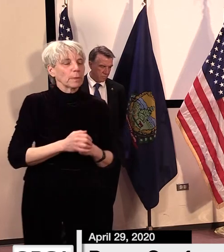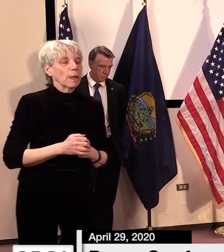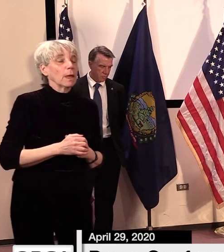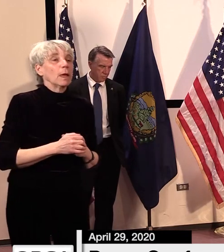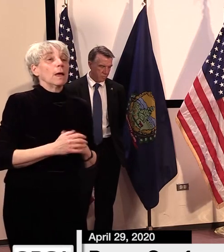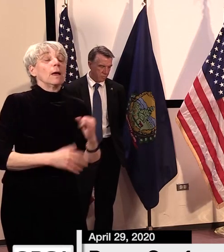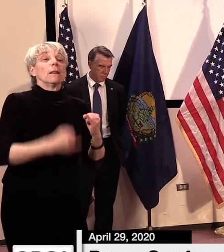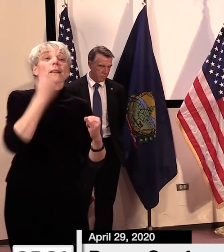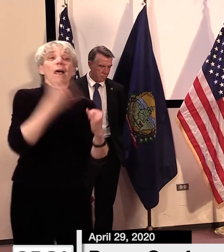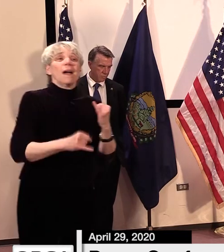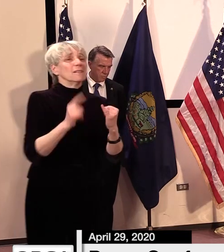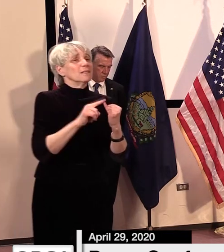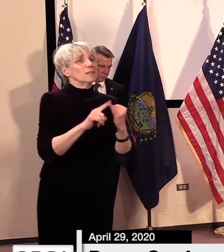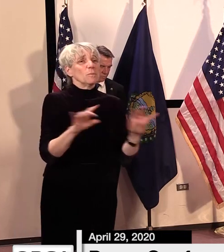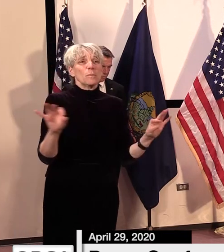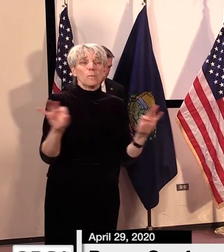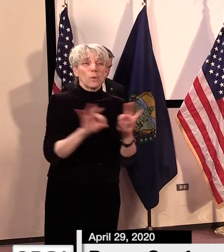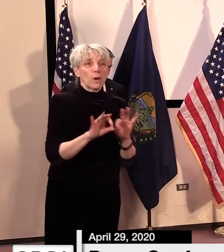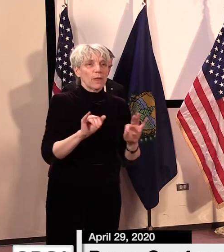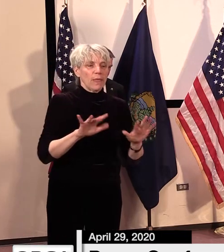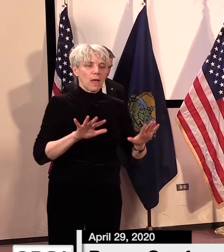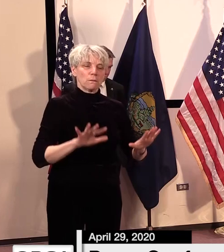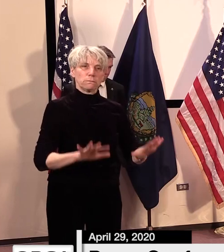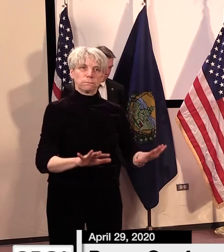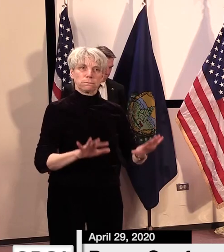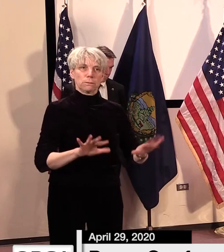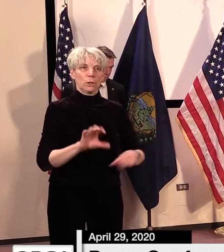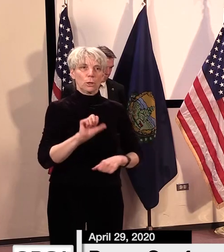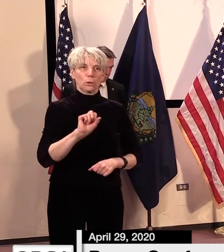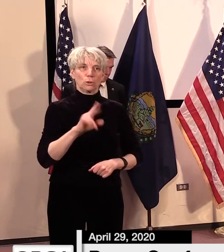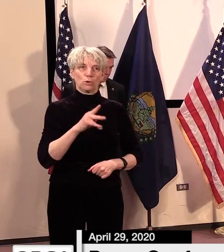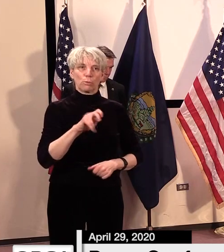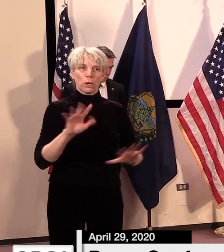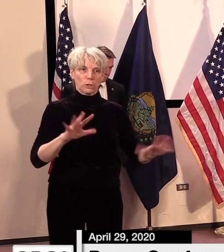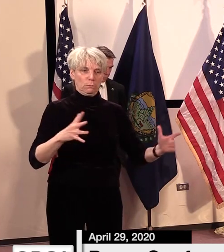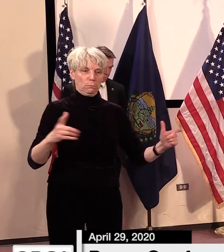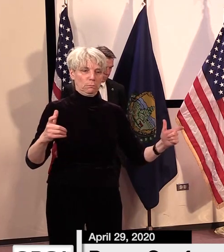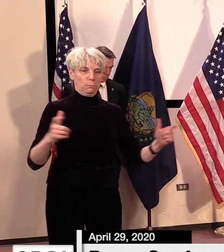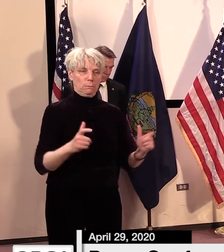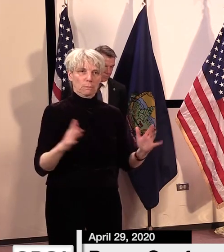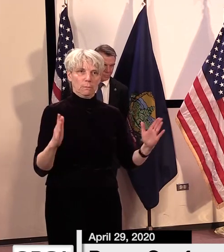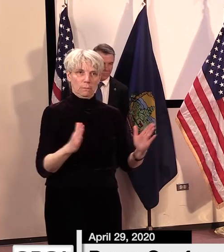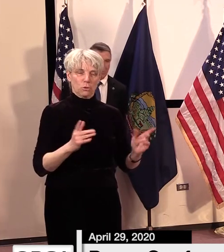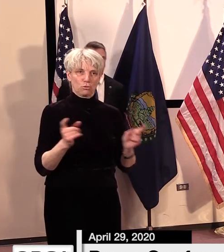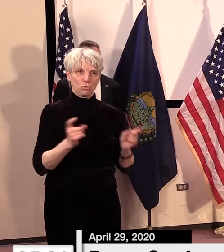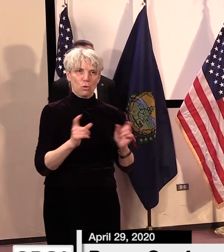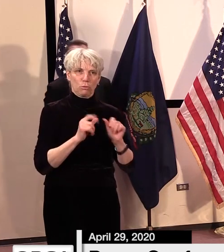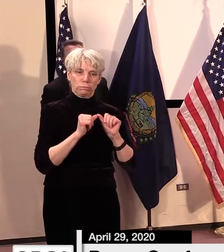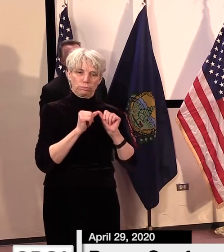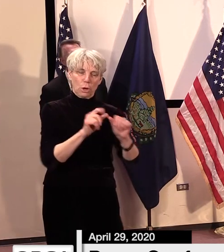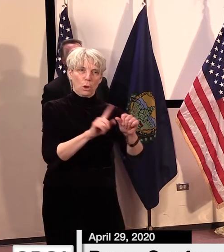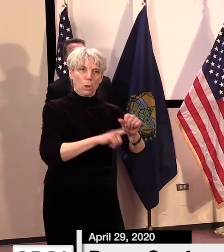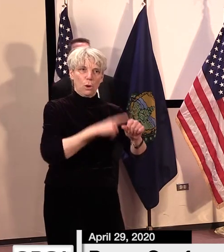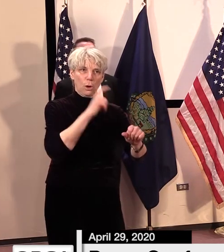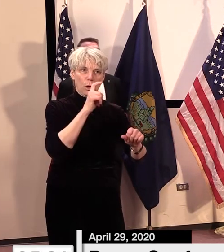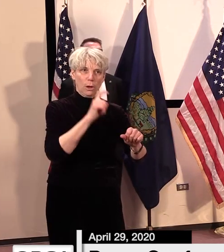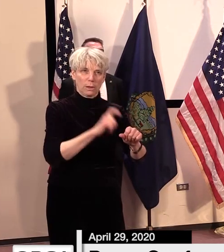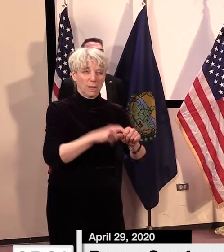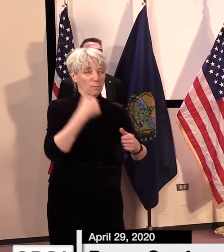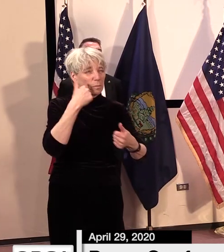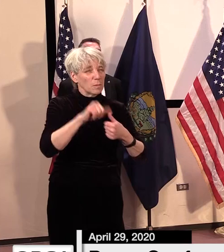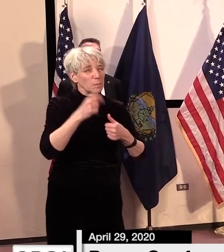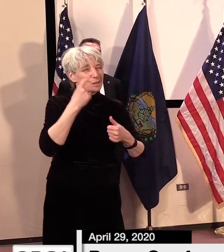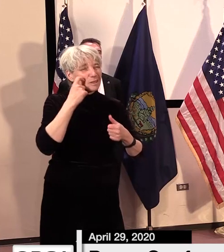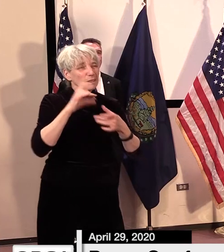do want to keep this period of suppression going for a very, very long time, so those antiviral therapies we were talking about